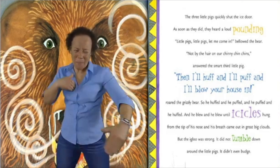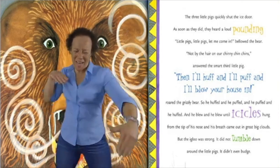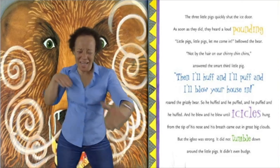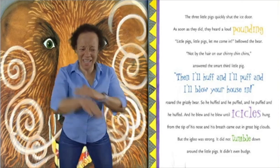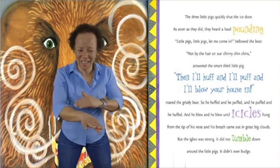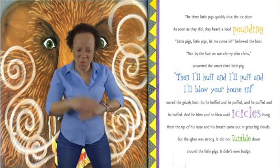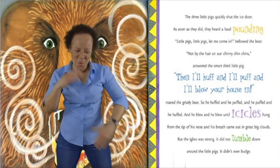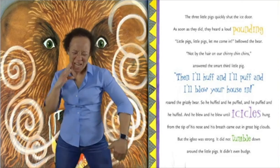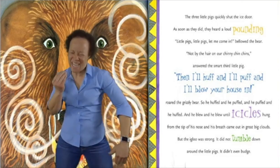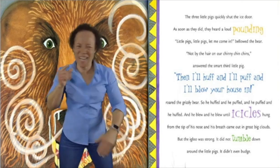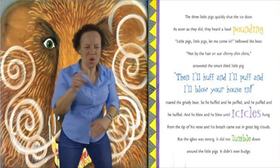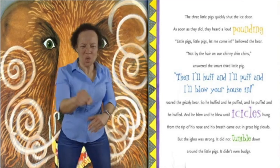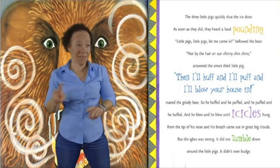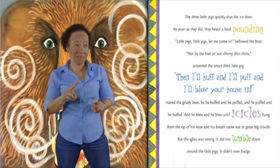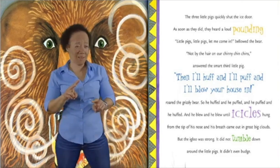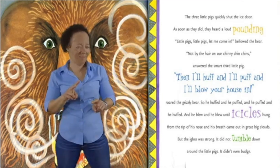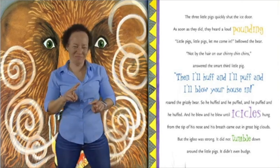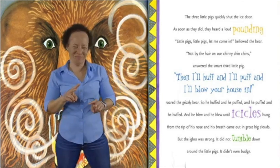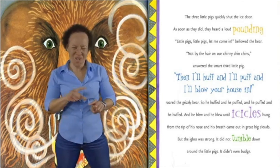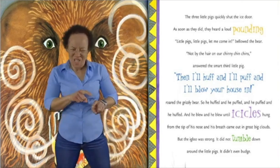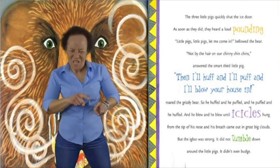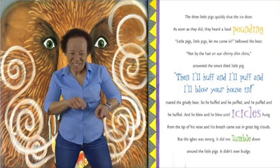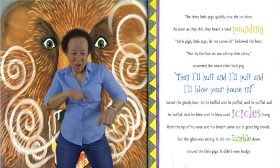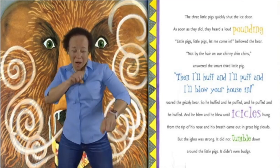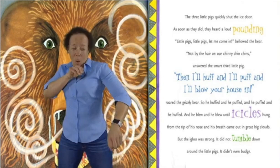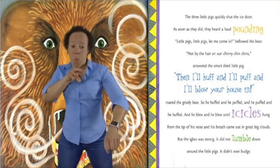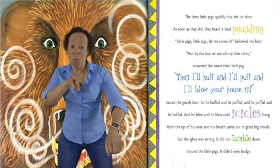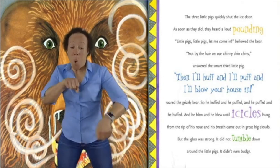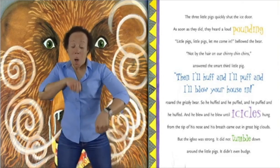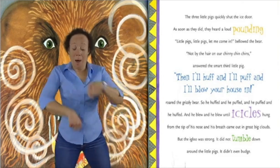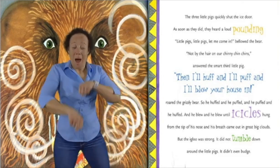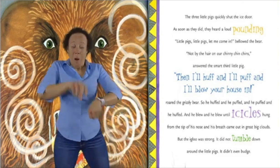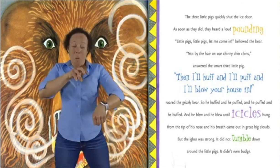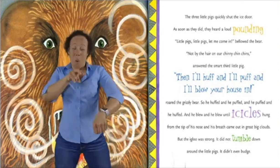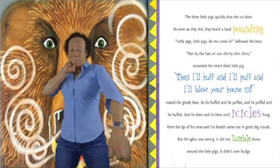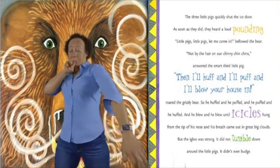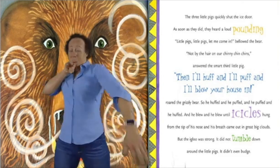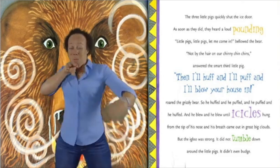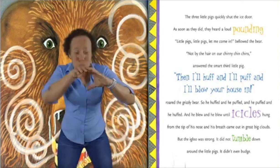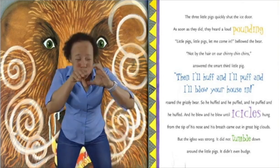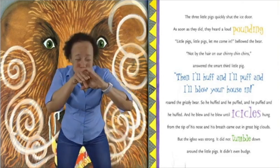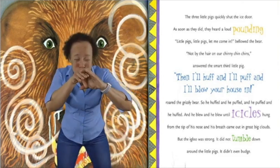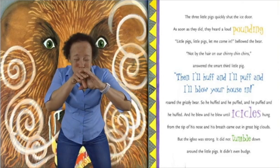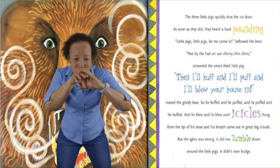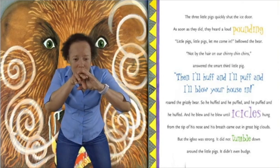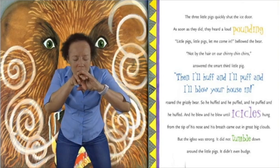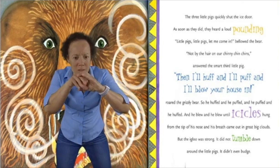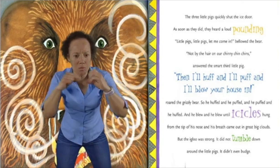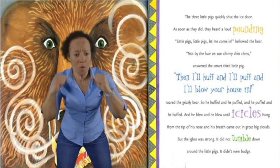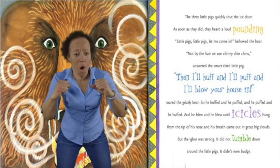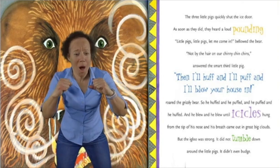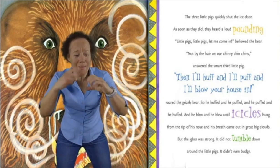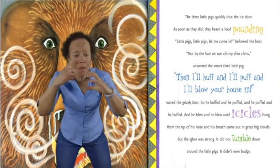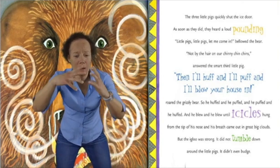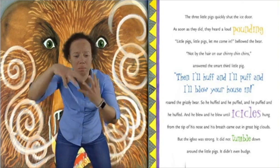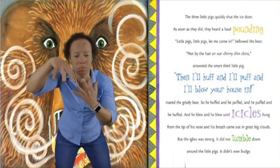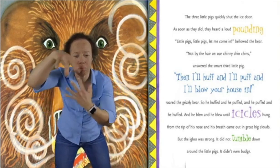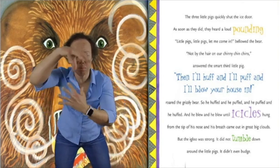grizzly bear. So he huffed and he puffed and he puffed and he huffed and he blew until icicles hung from the tops of his